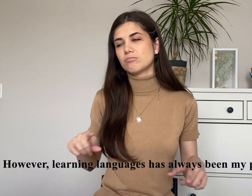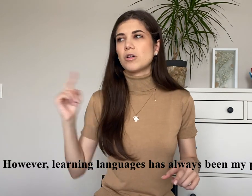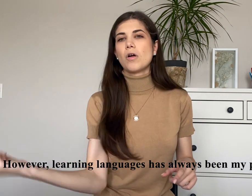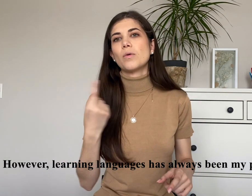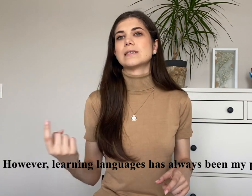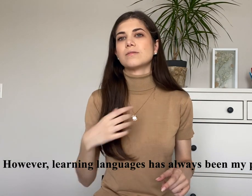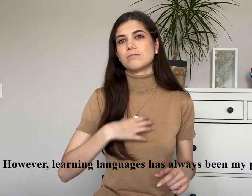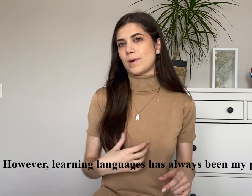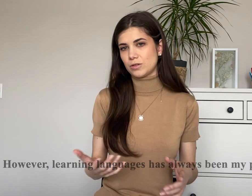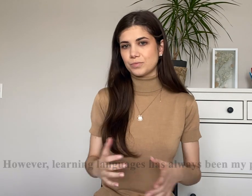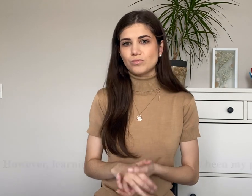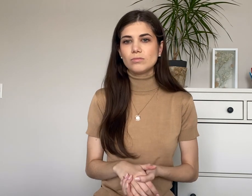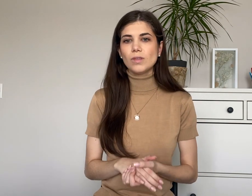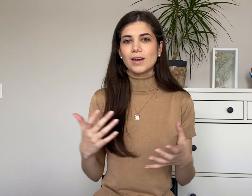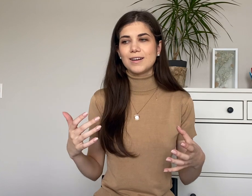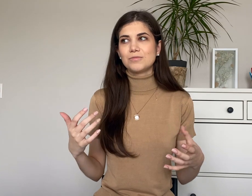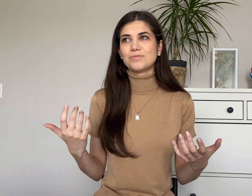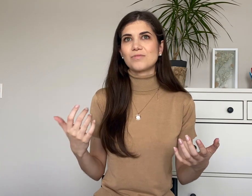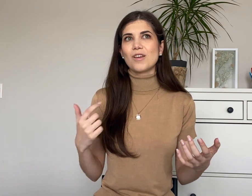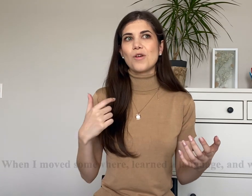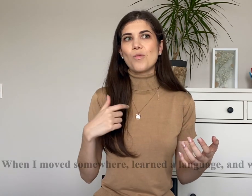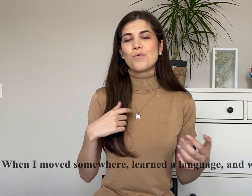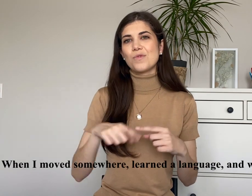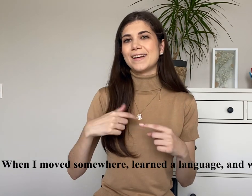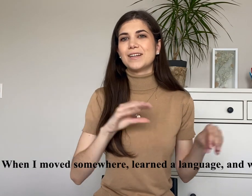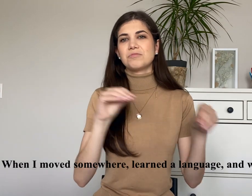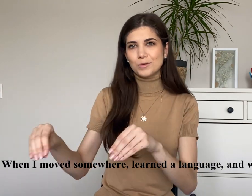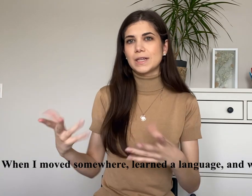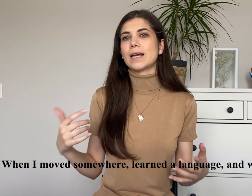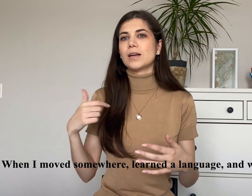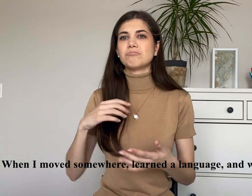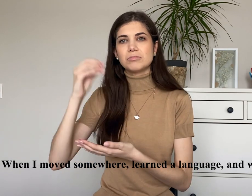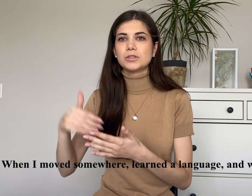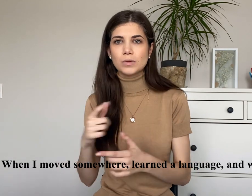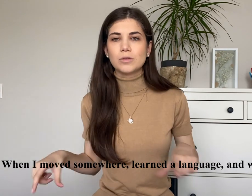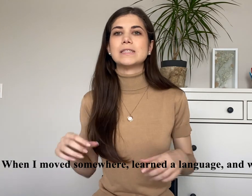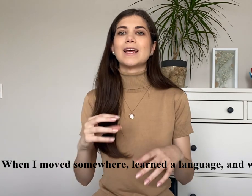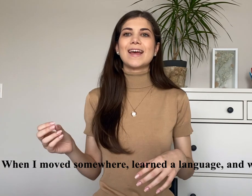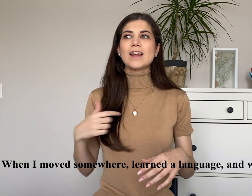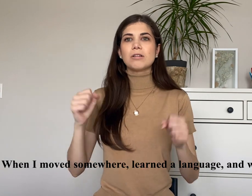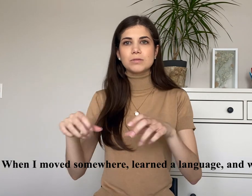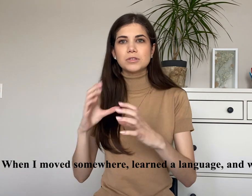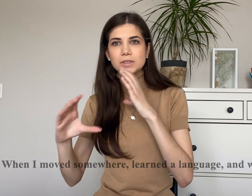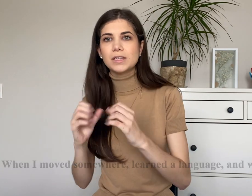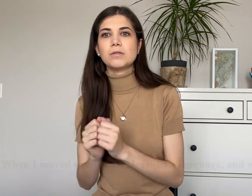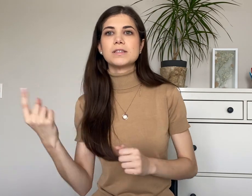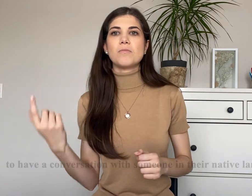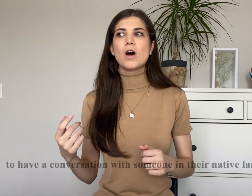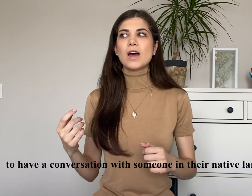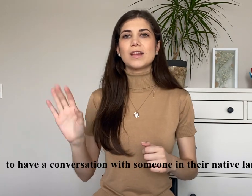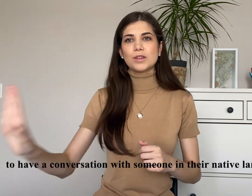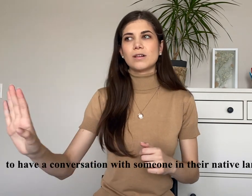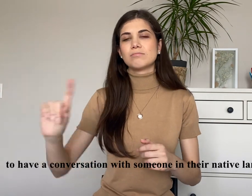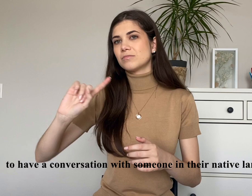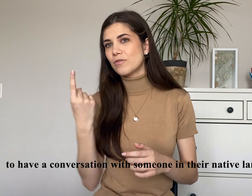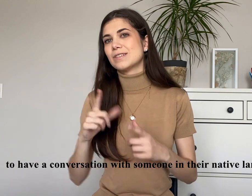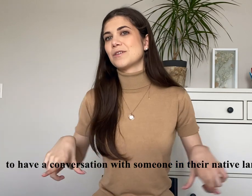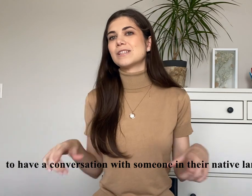languages has always been a passion. When I moved somewhere, learned a language, and was able to have a conversation with someone in their